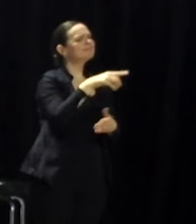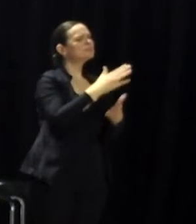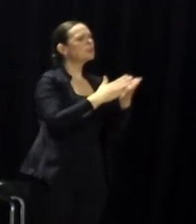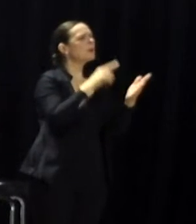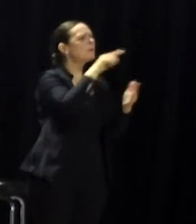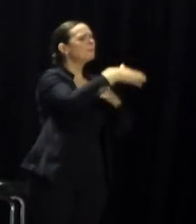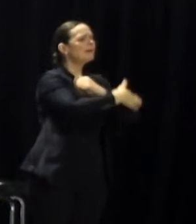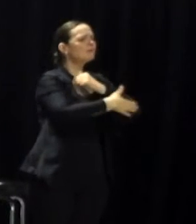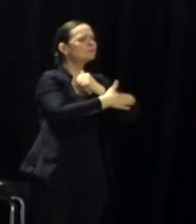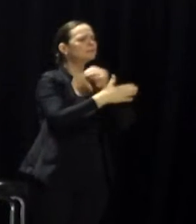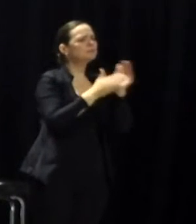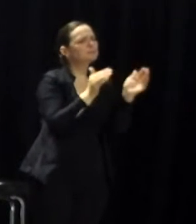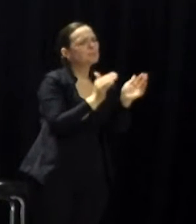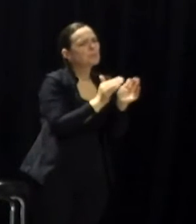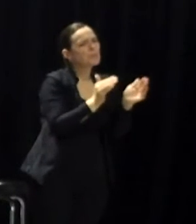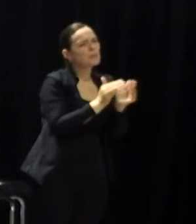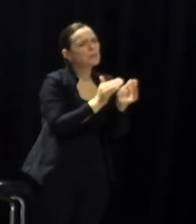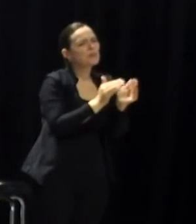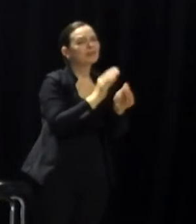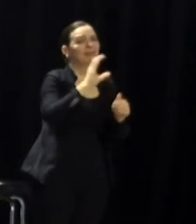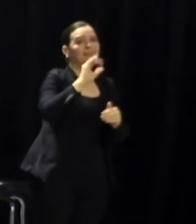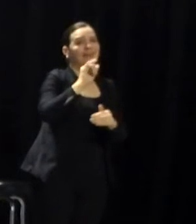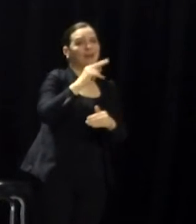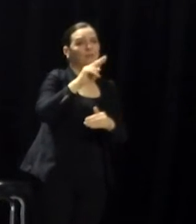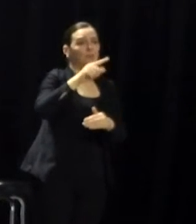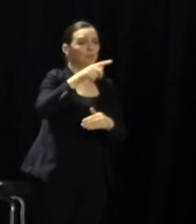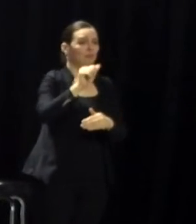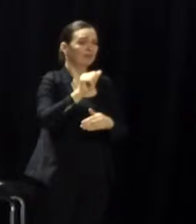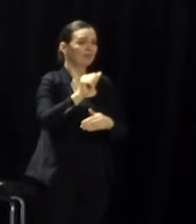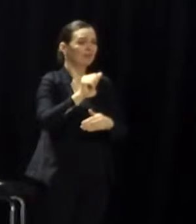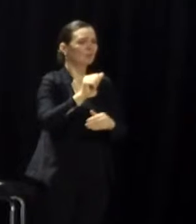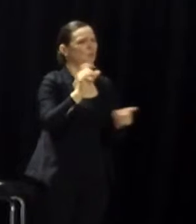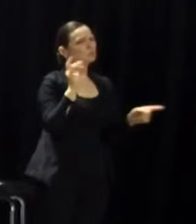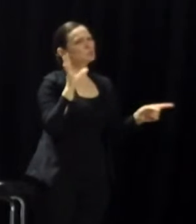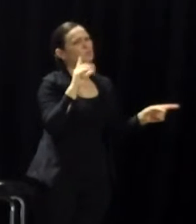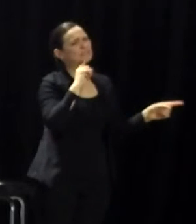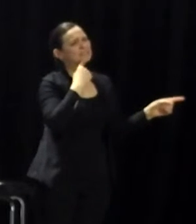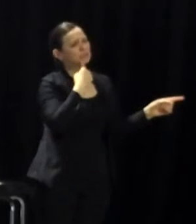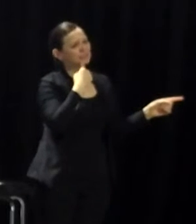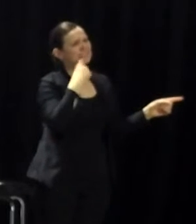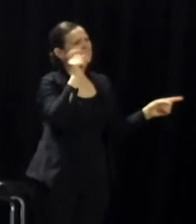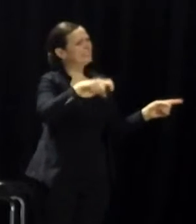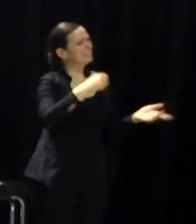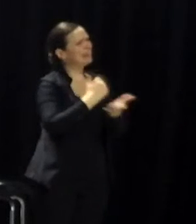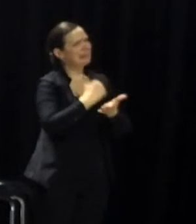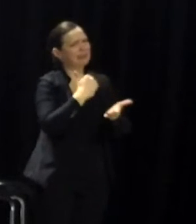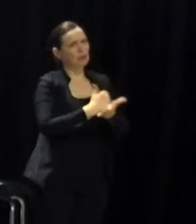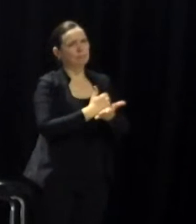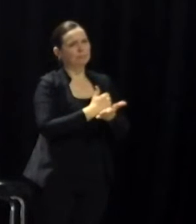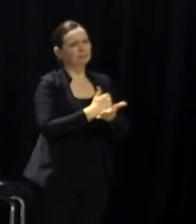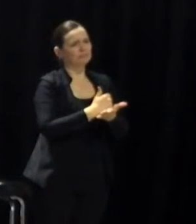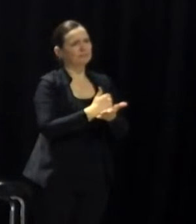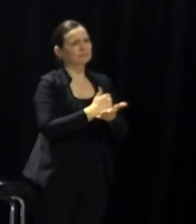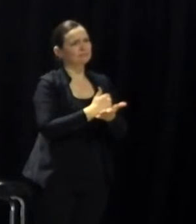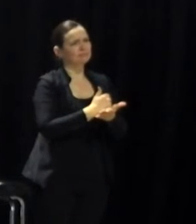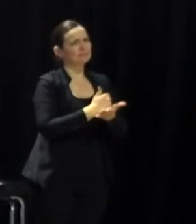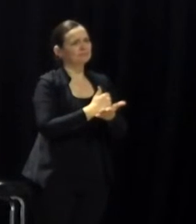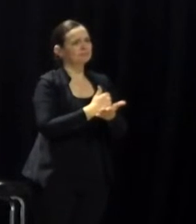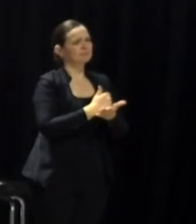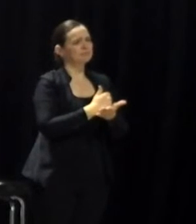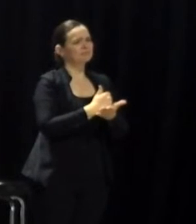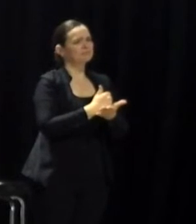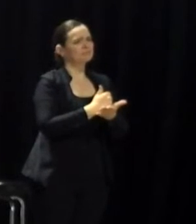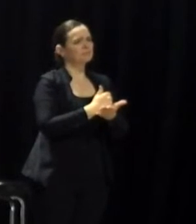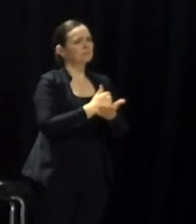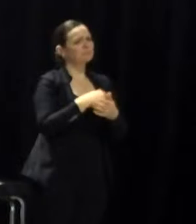Cayuga, very tough situation there, and others. So we're looking at it. After the next